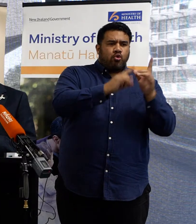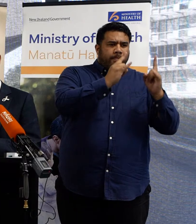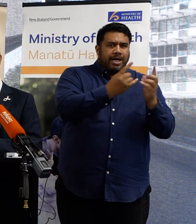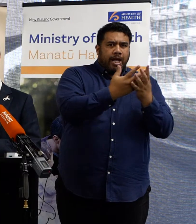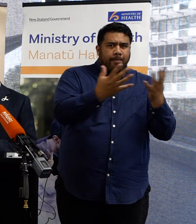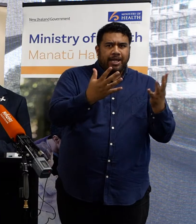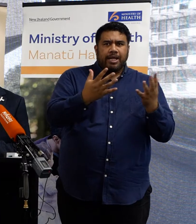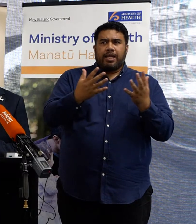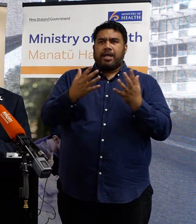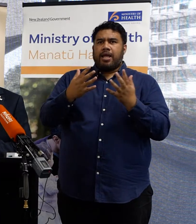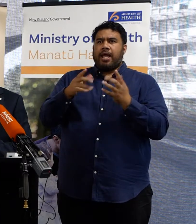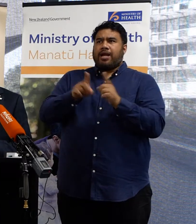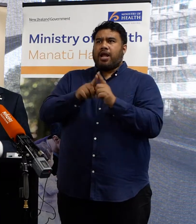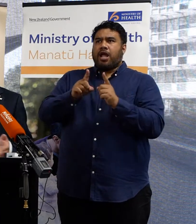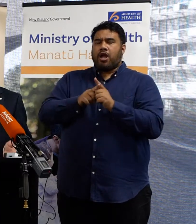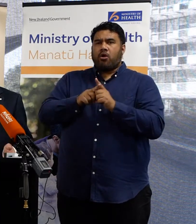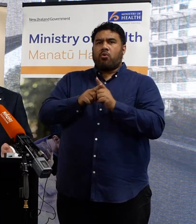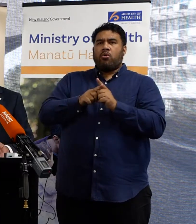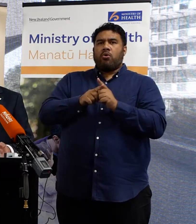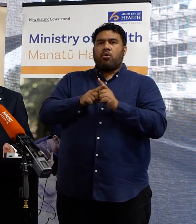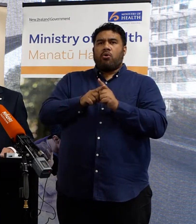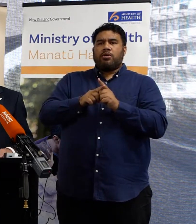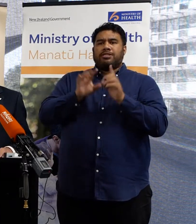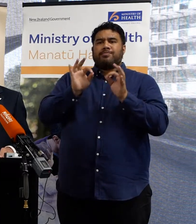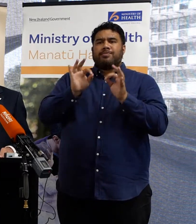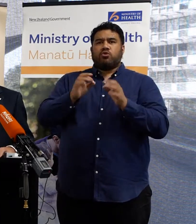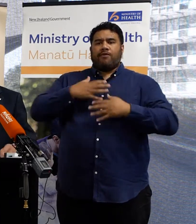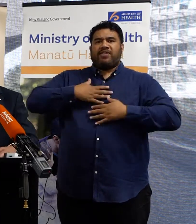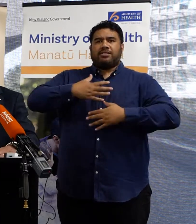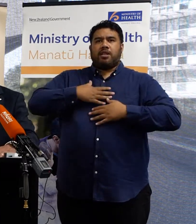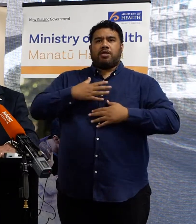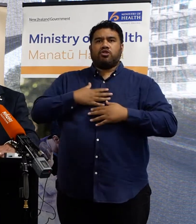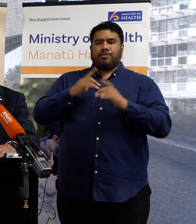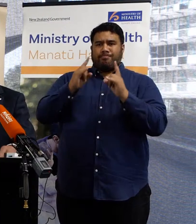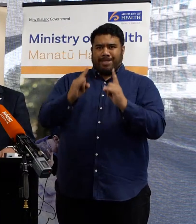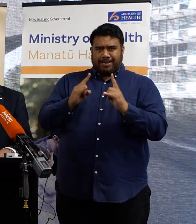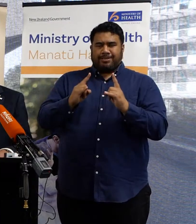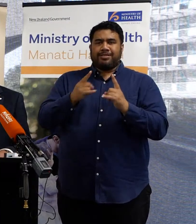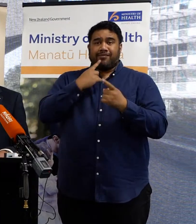beds and the negative pressure ventilation beds on our website. We'll do that this afternoon.